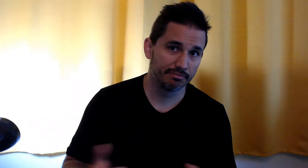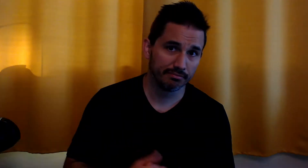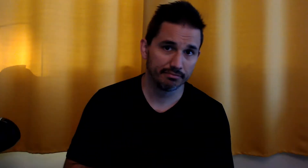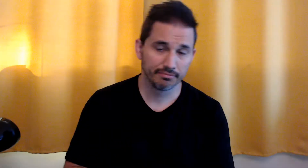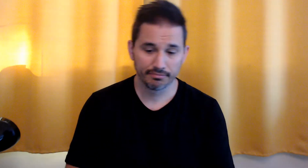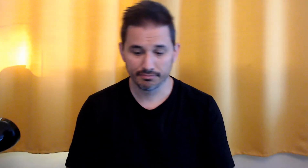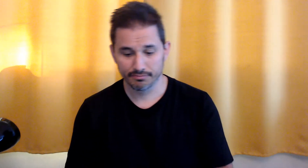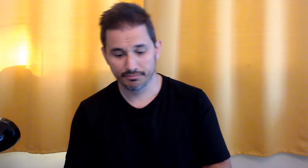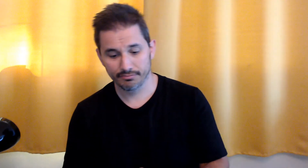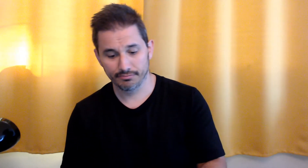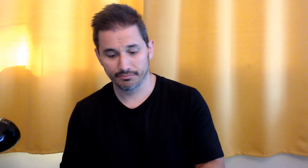needed.